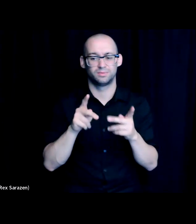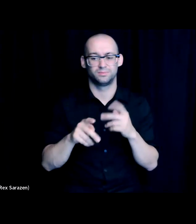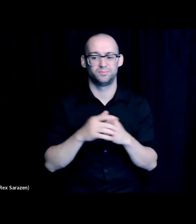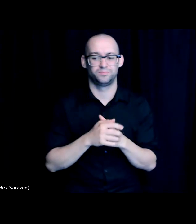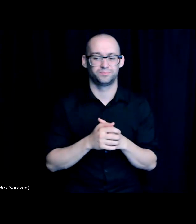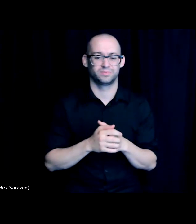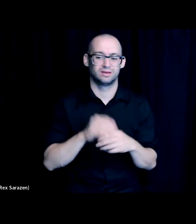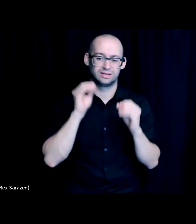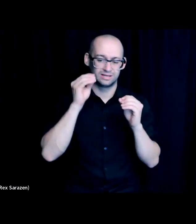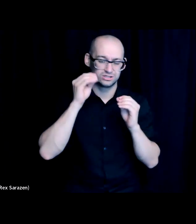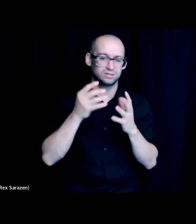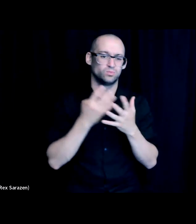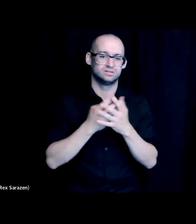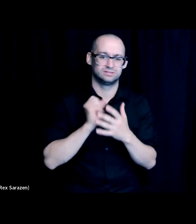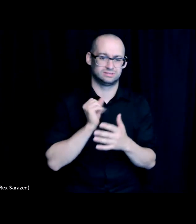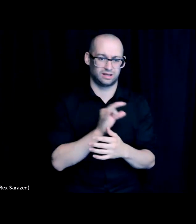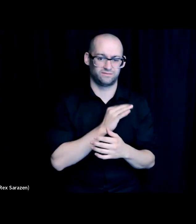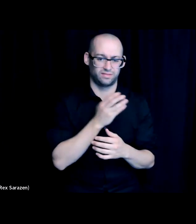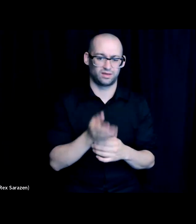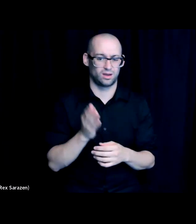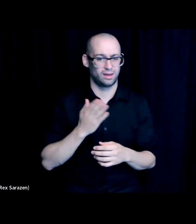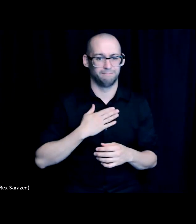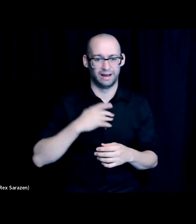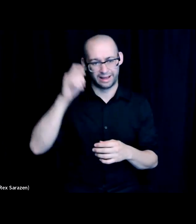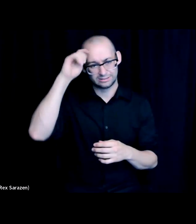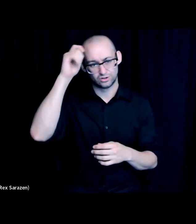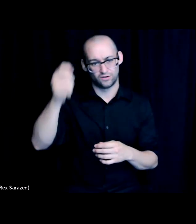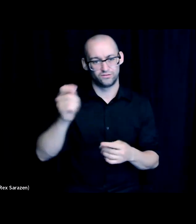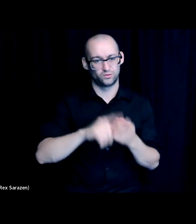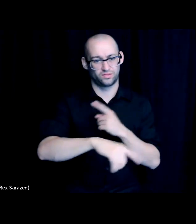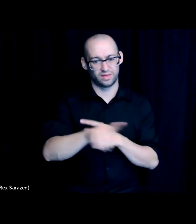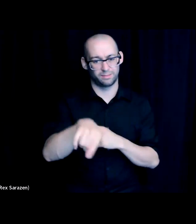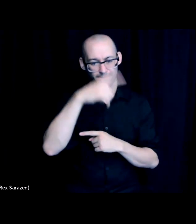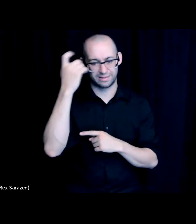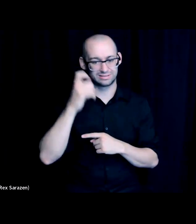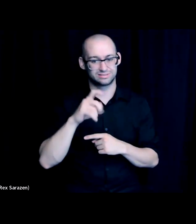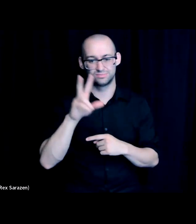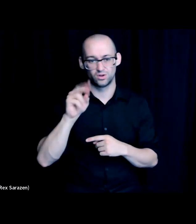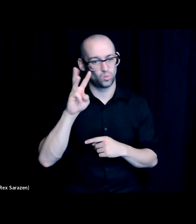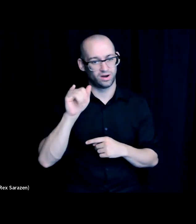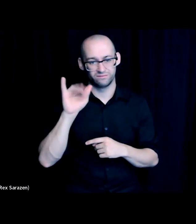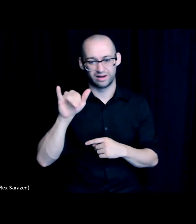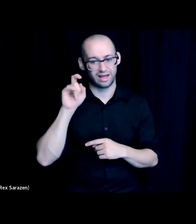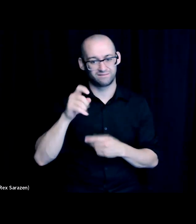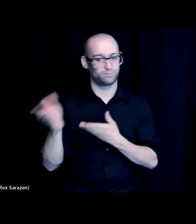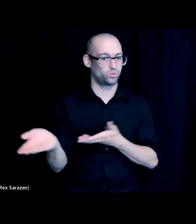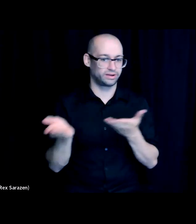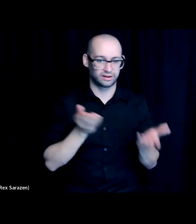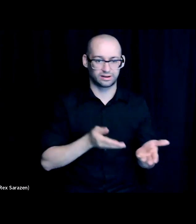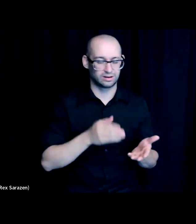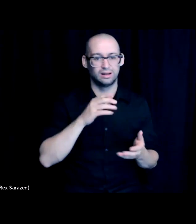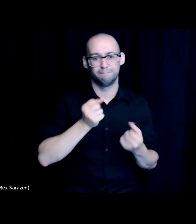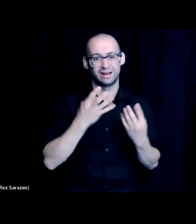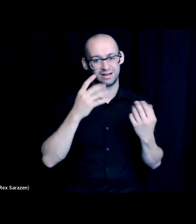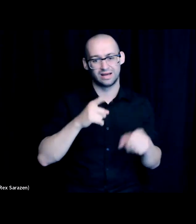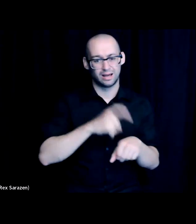prison staff there. My hat's off to them who go in, because there is no Wi-Fi. They have to bring it in. A lot of times officers don't want them to come in.